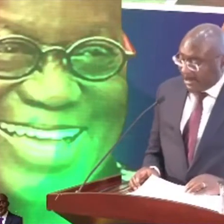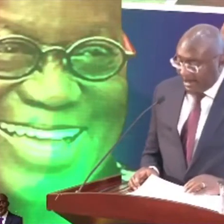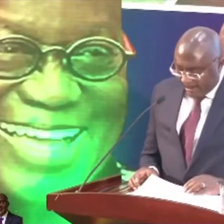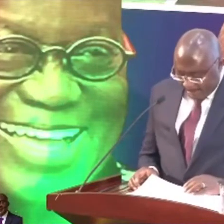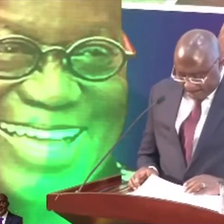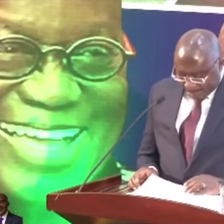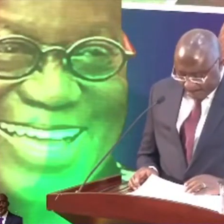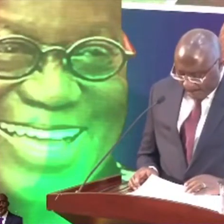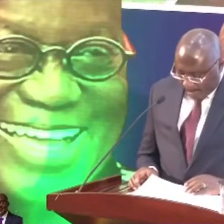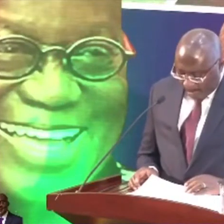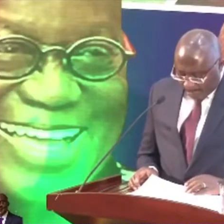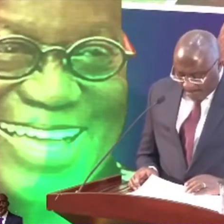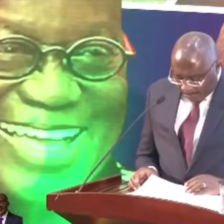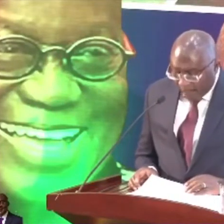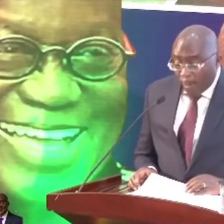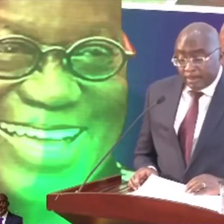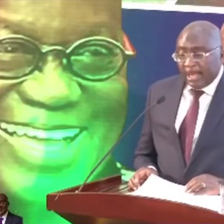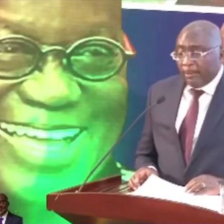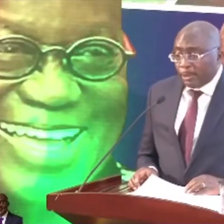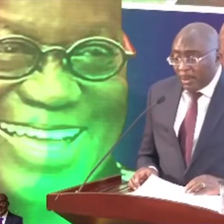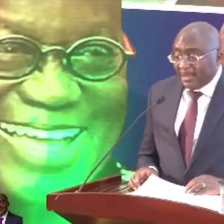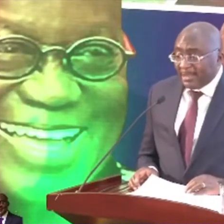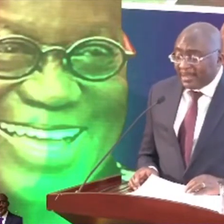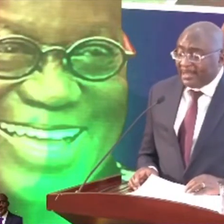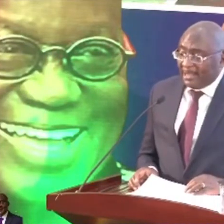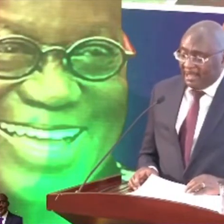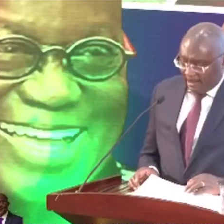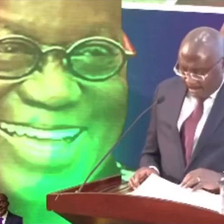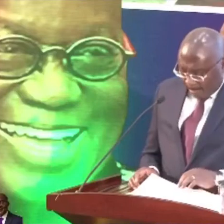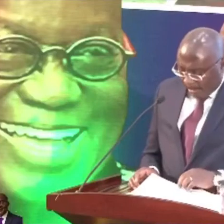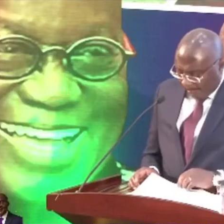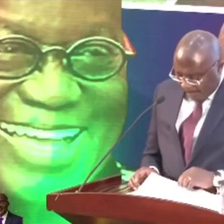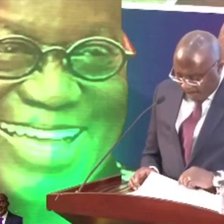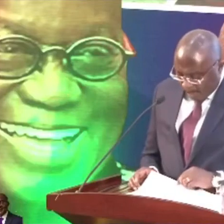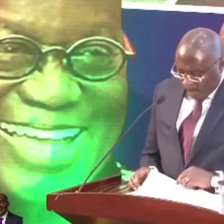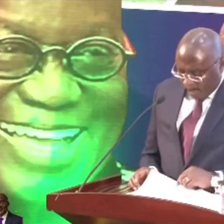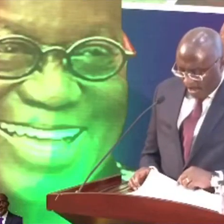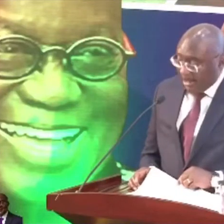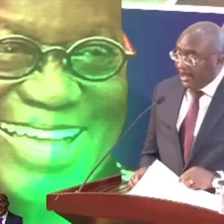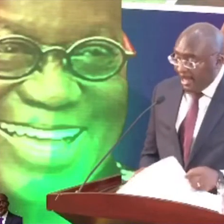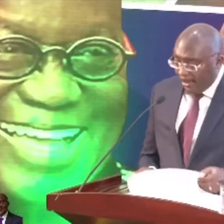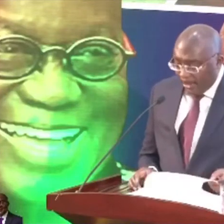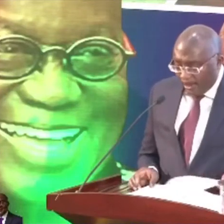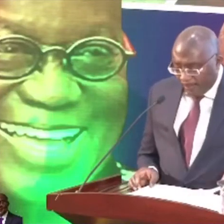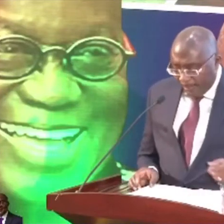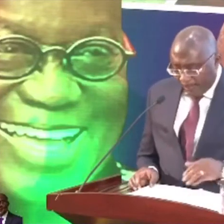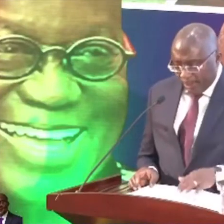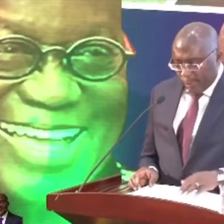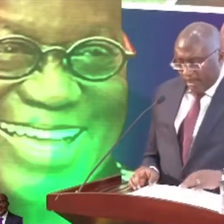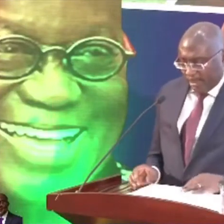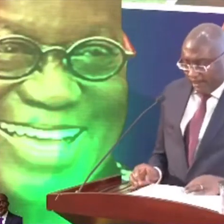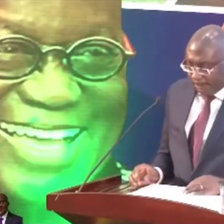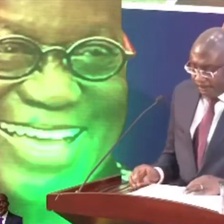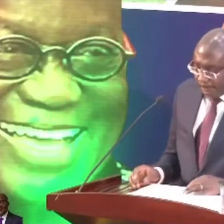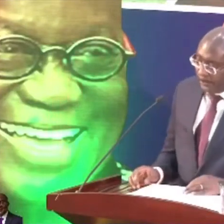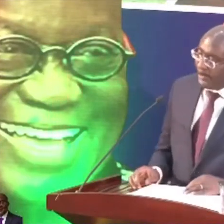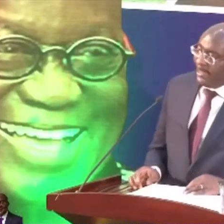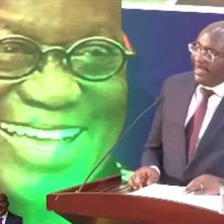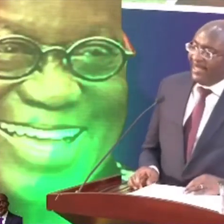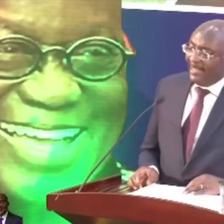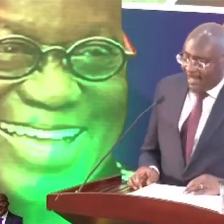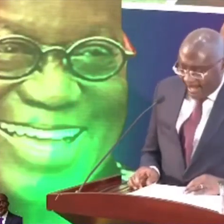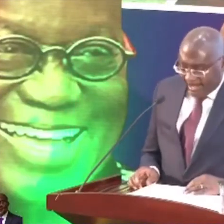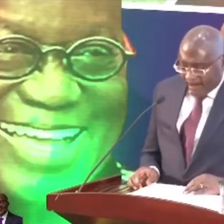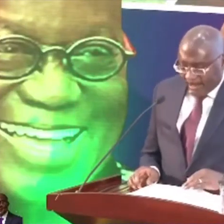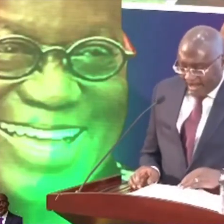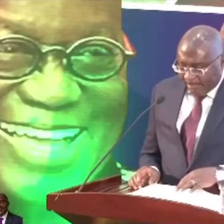This study informed our 2016 manifesto in the area of infrastructure.